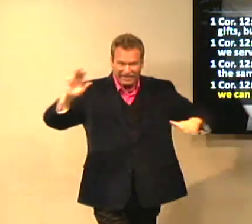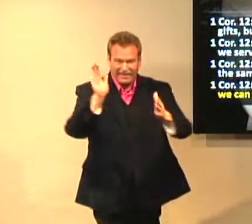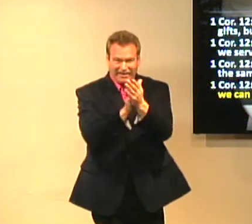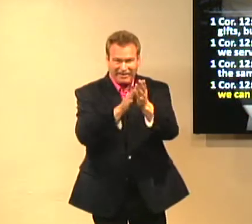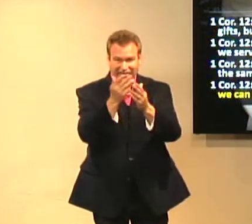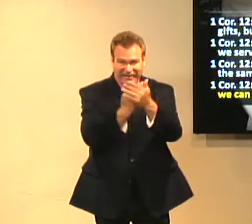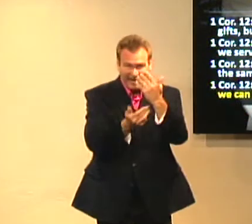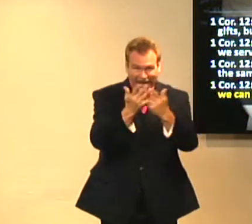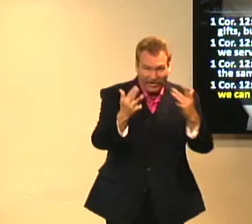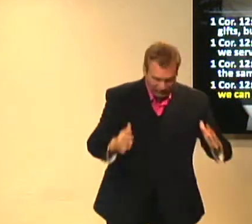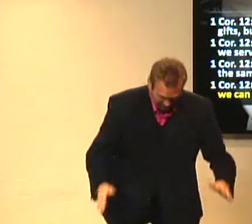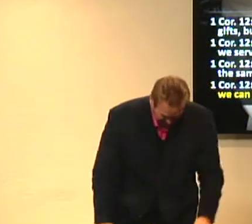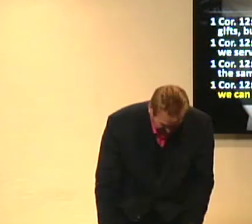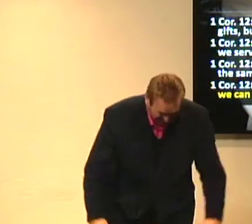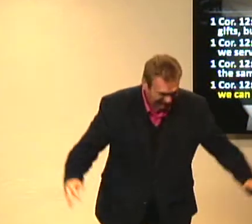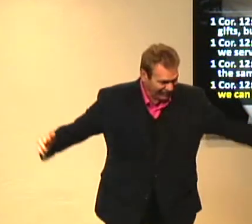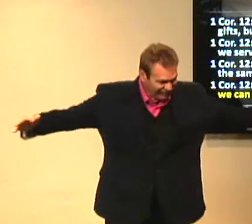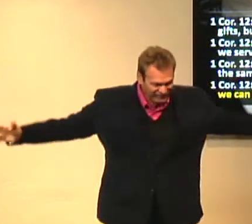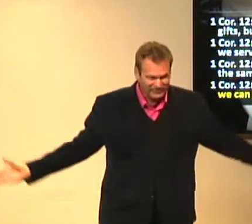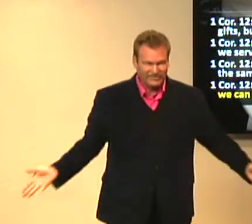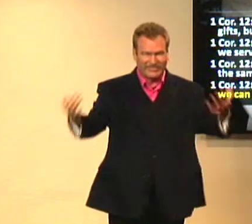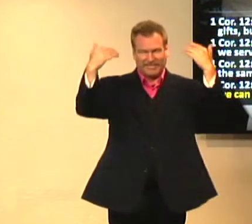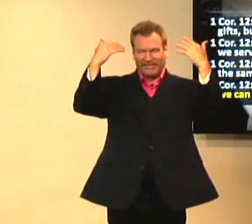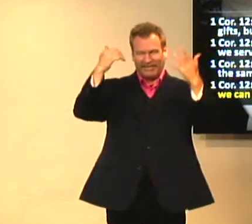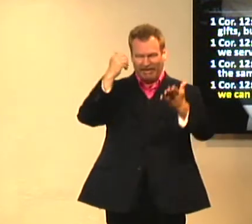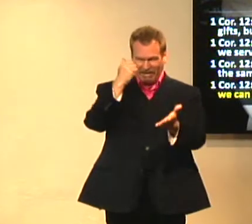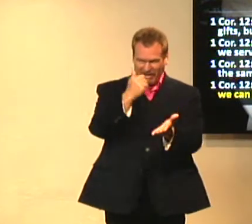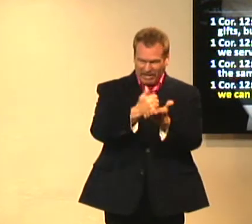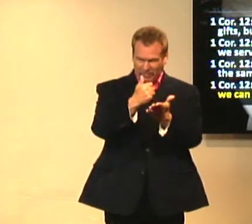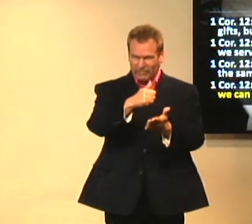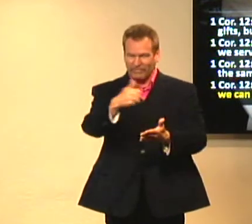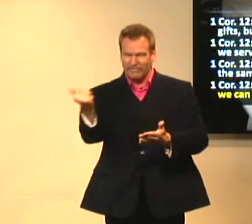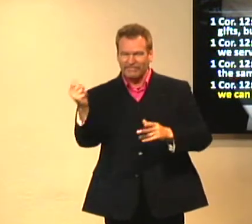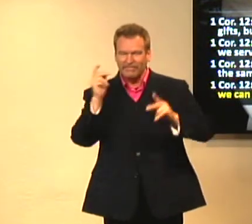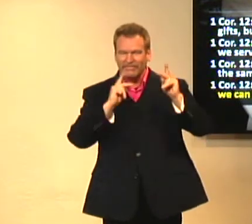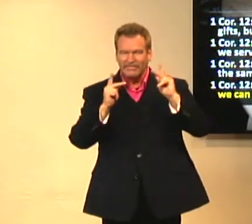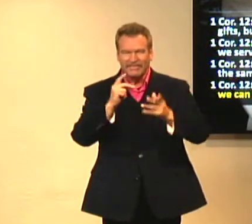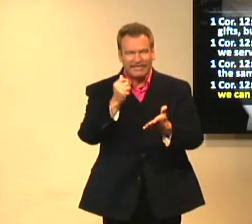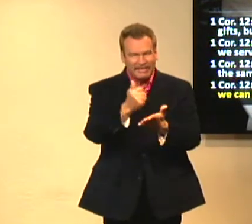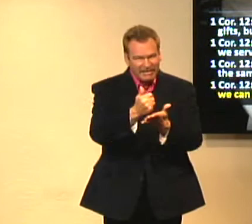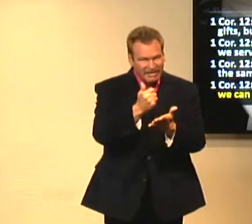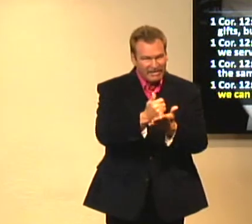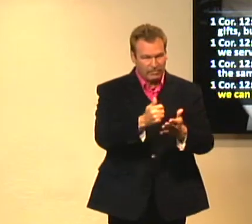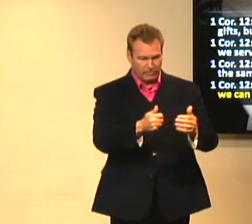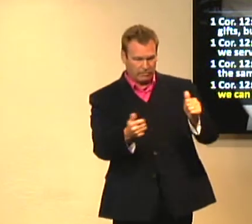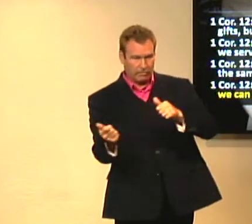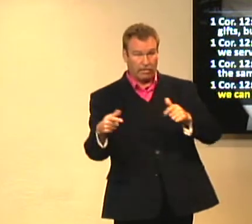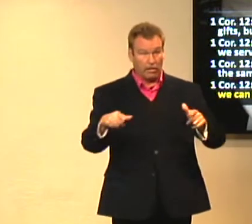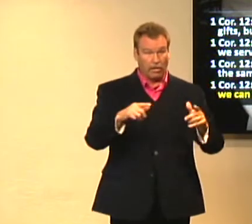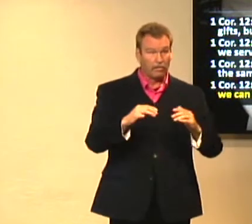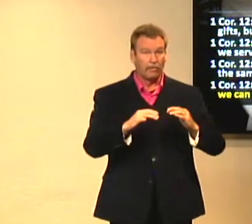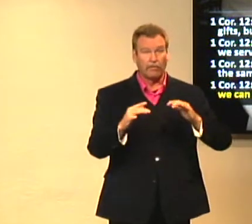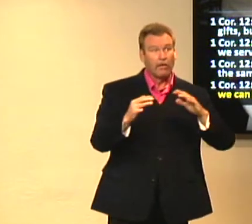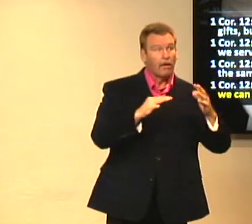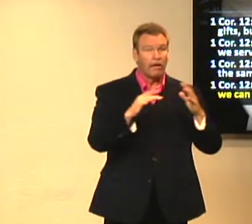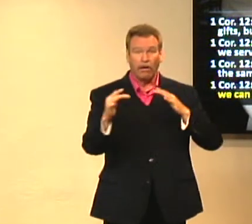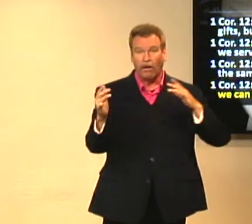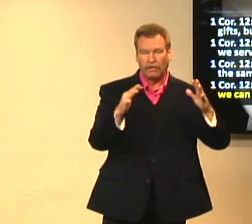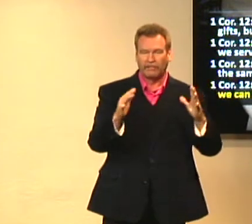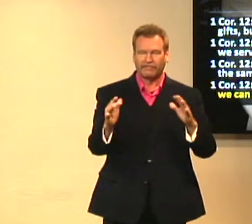that. But to come together, come together and help one another, to encourage one another. You